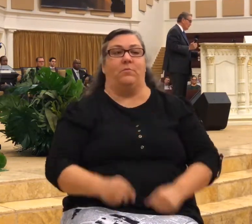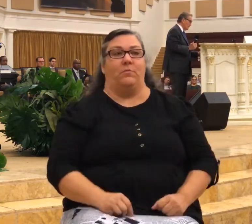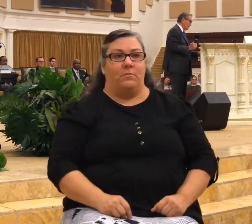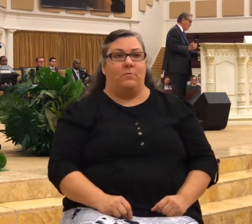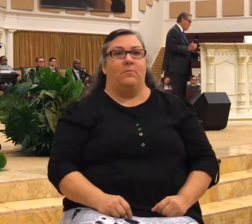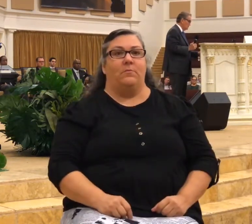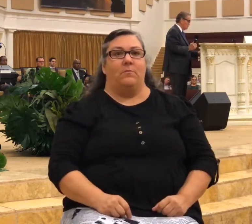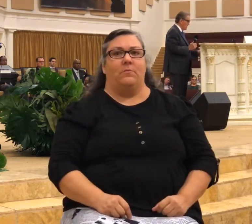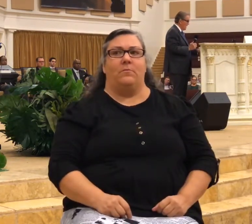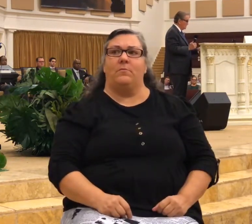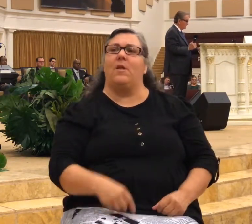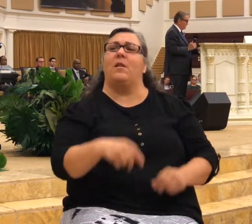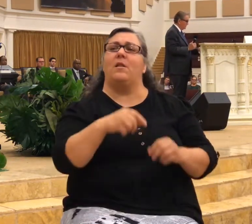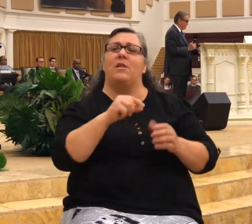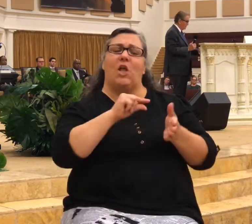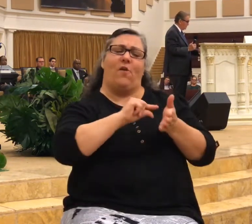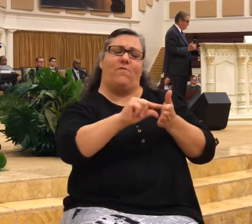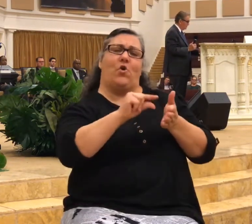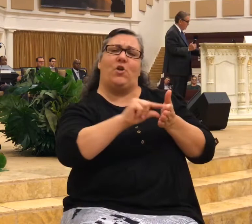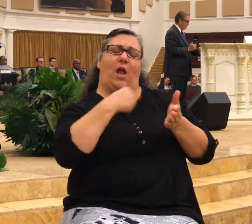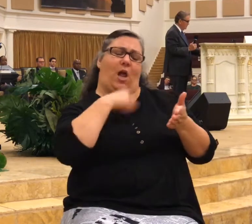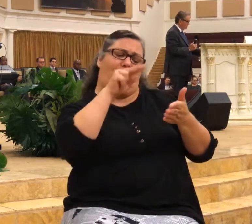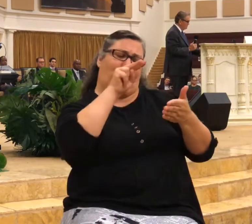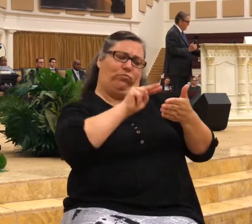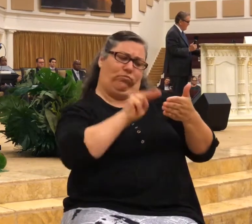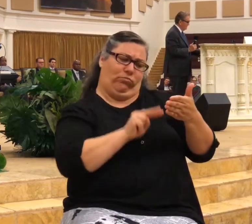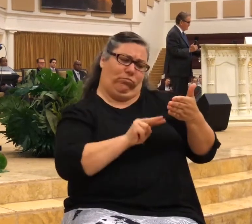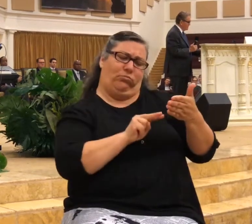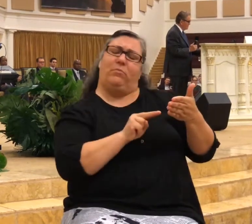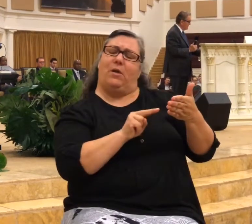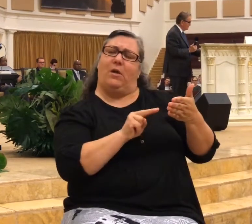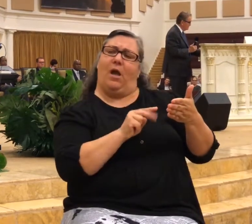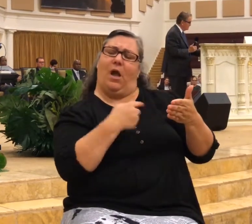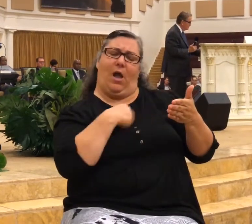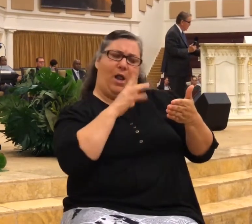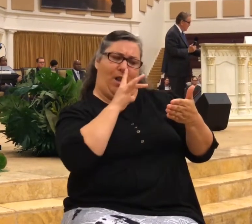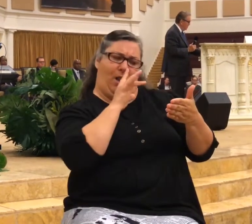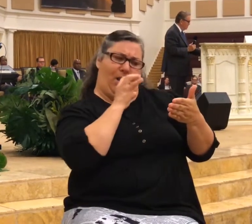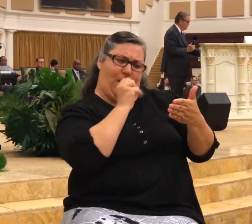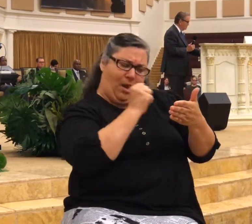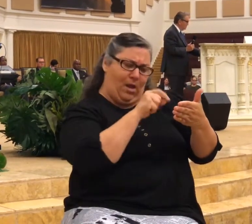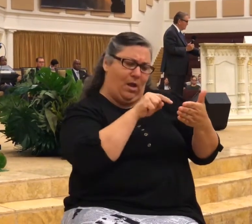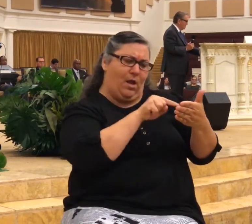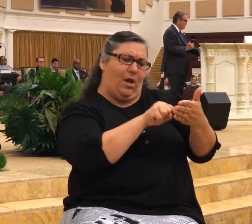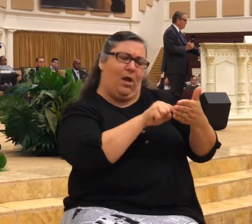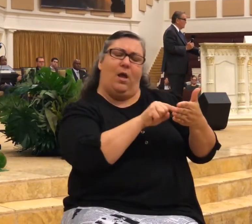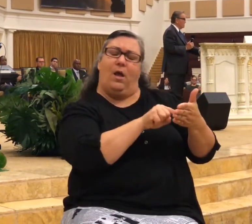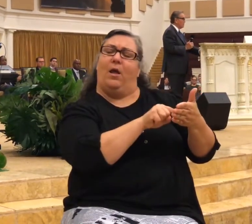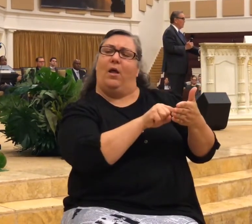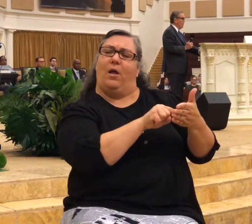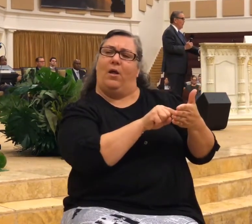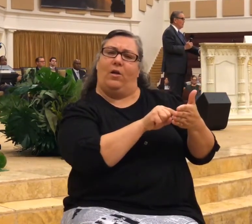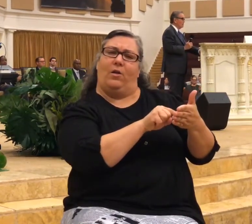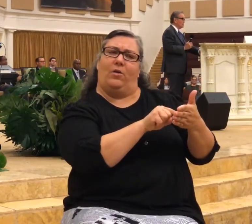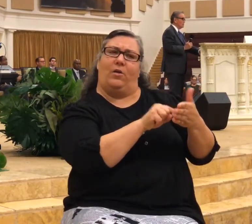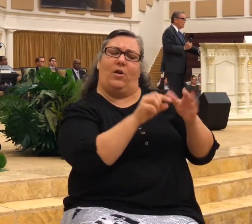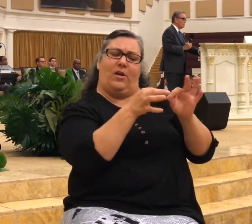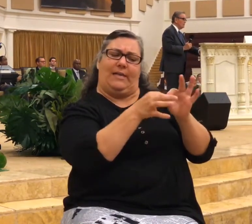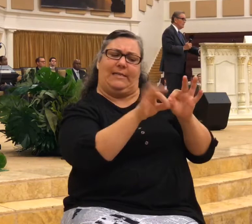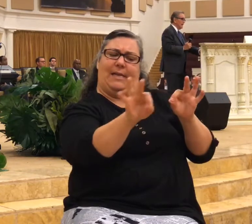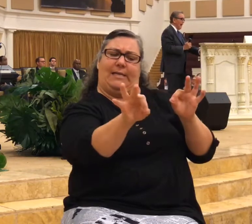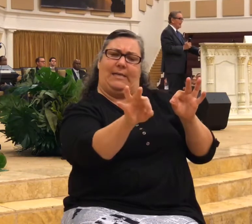this particular passage of Scripture, my attention was drawn to this